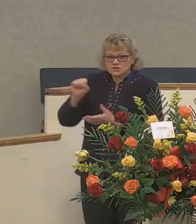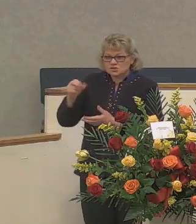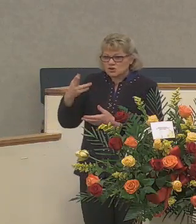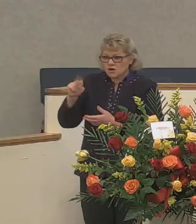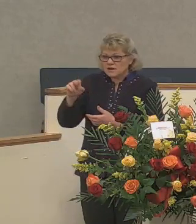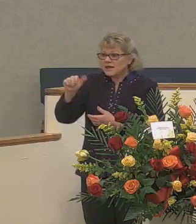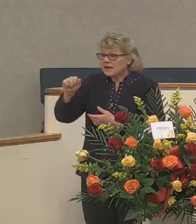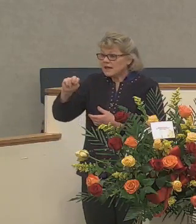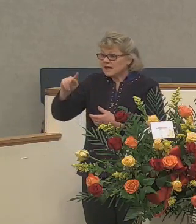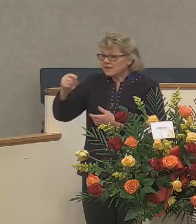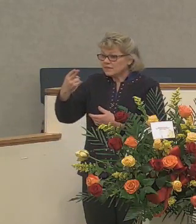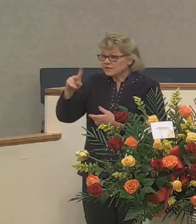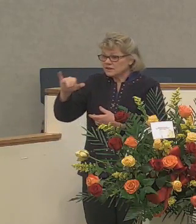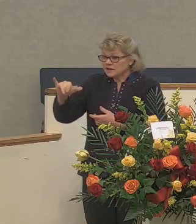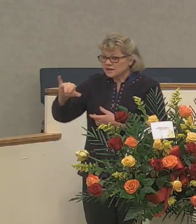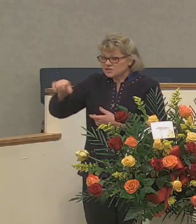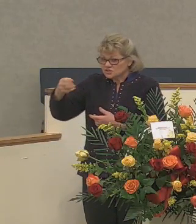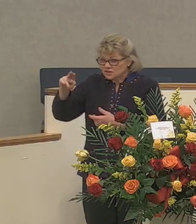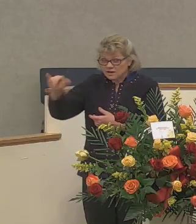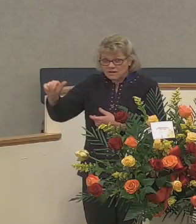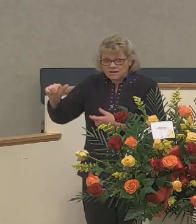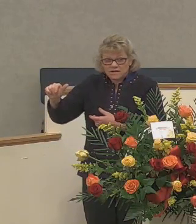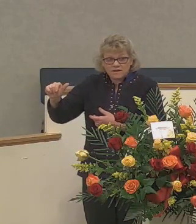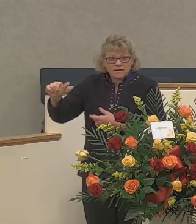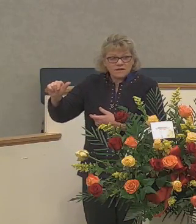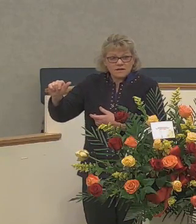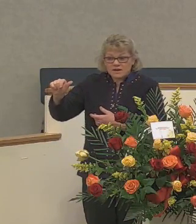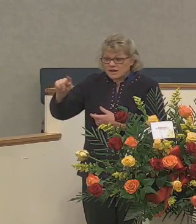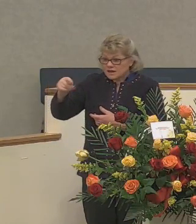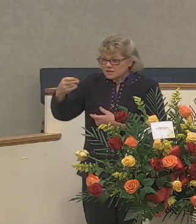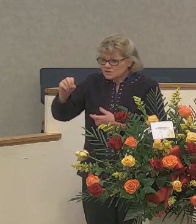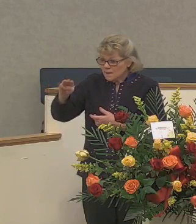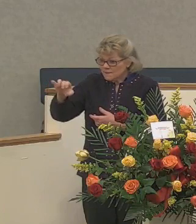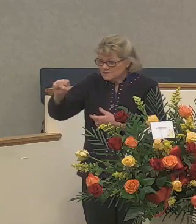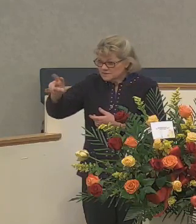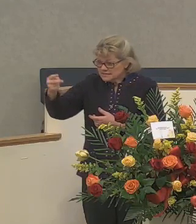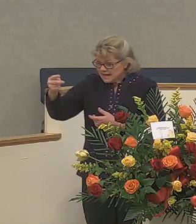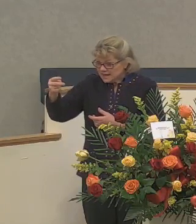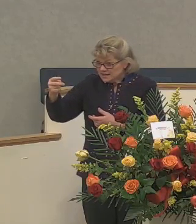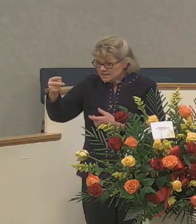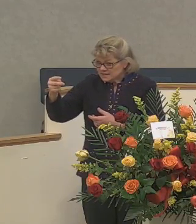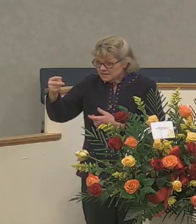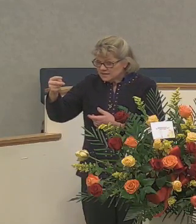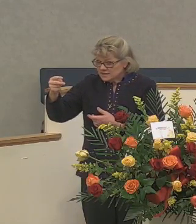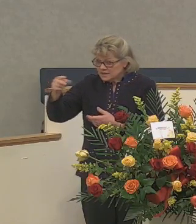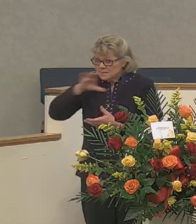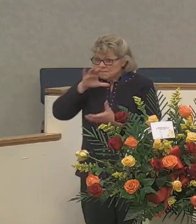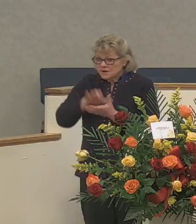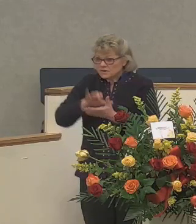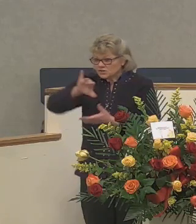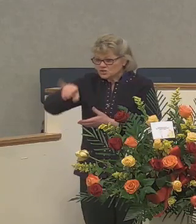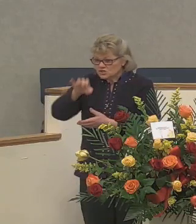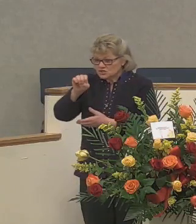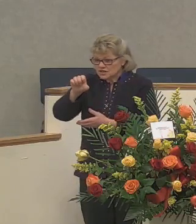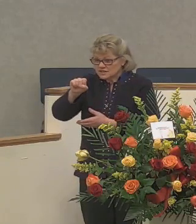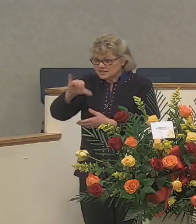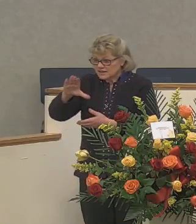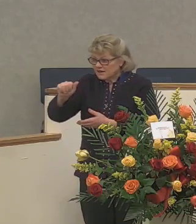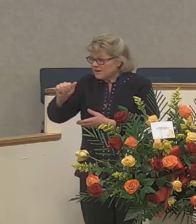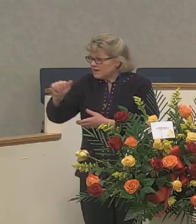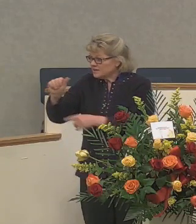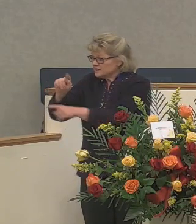Anthony, Jenna, Thomas II, married to Jessica. Where are you at,